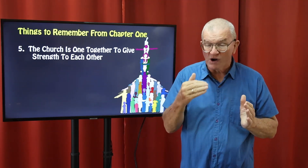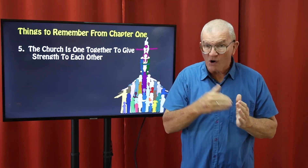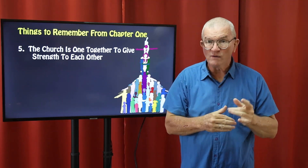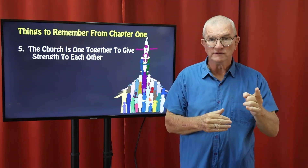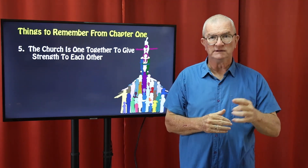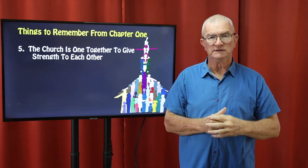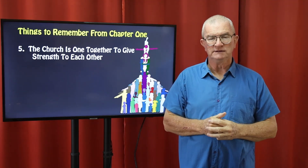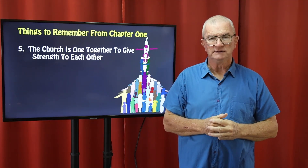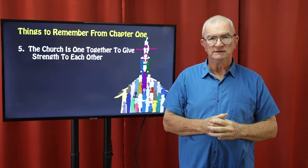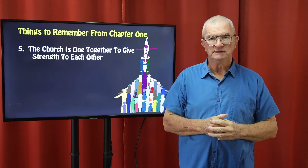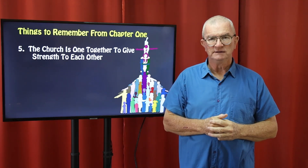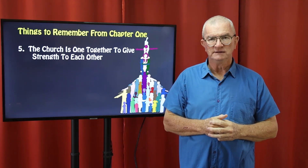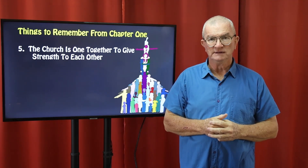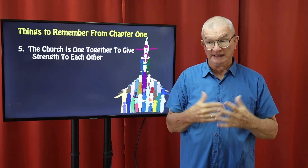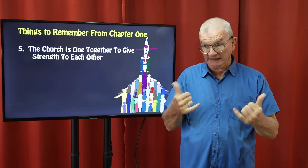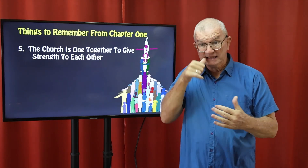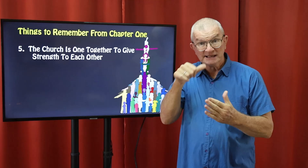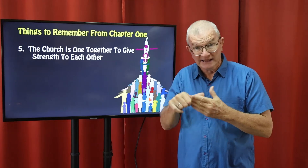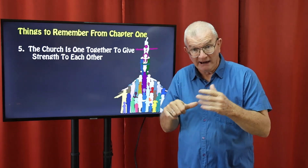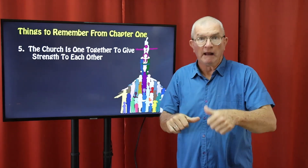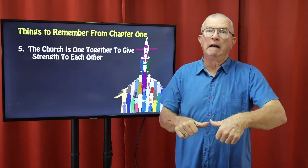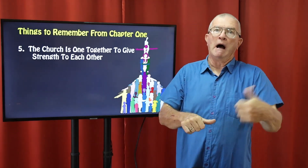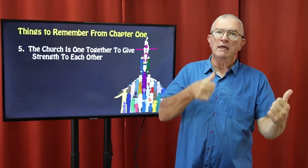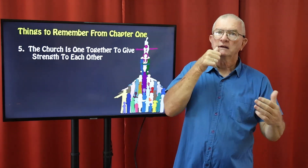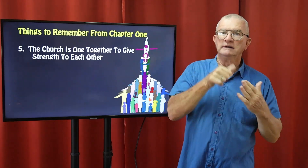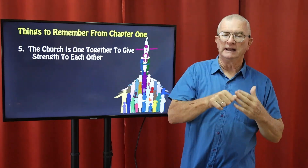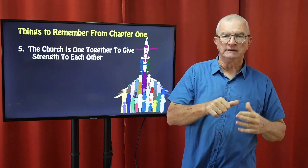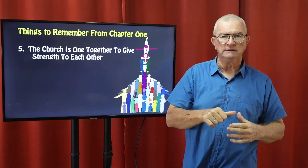over in this letter and other letters.